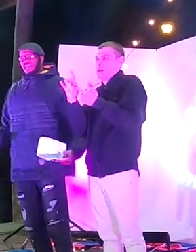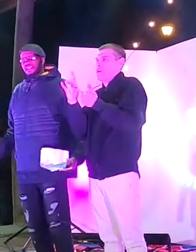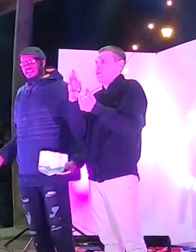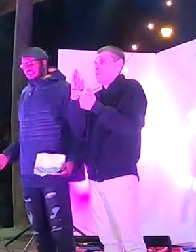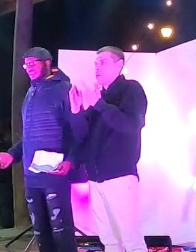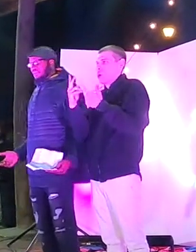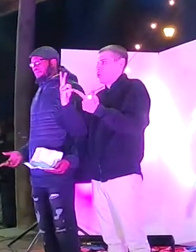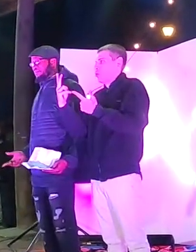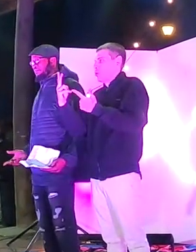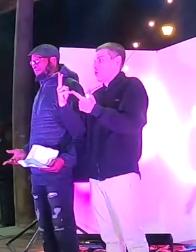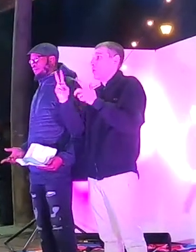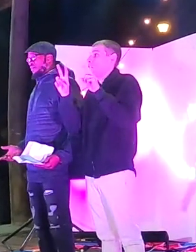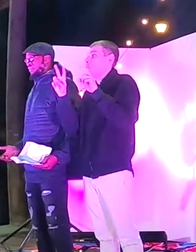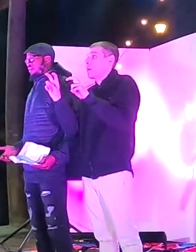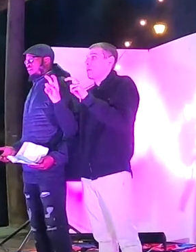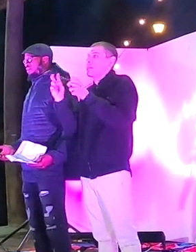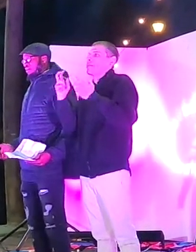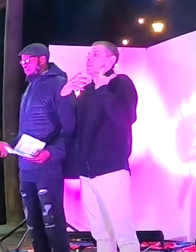is kind of that healing